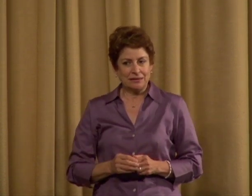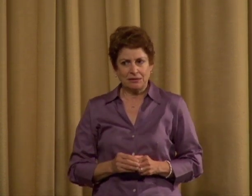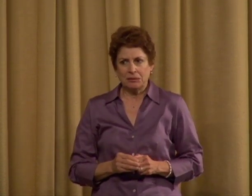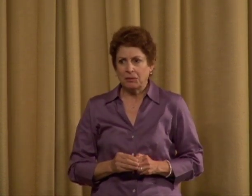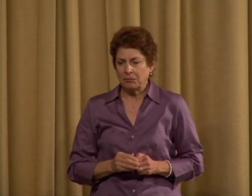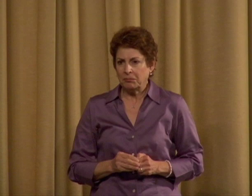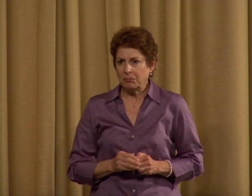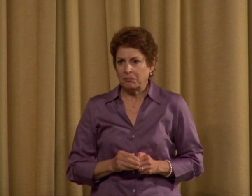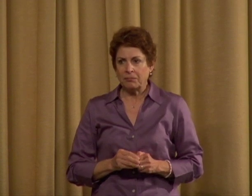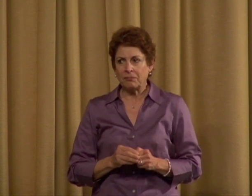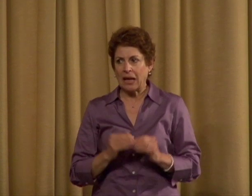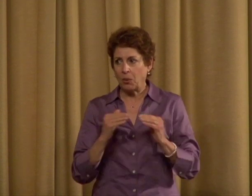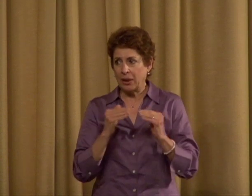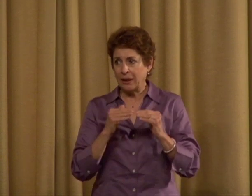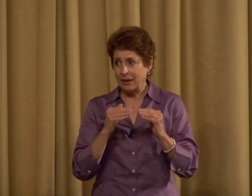access.